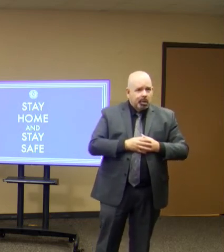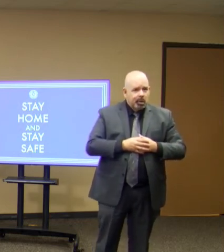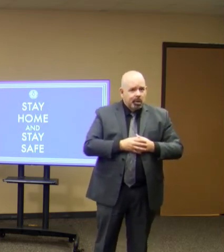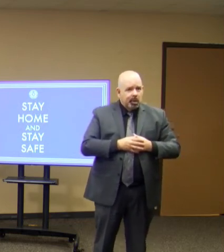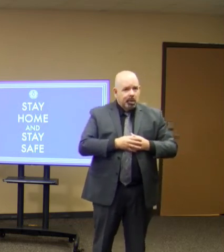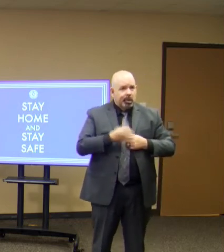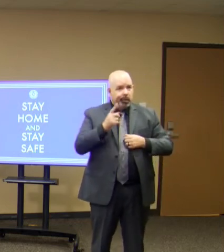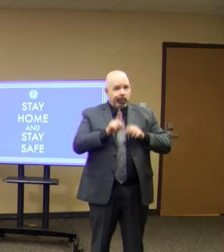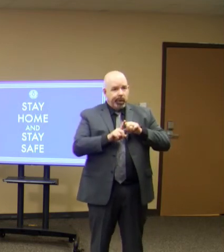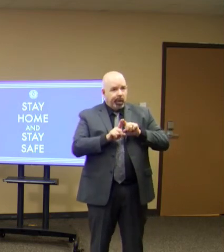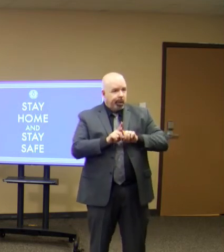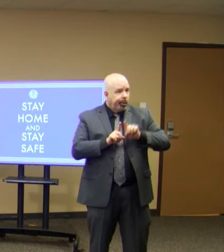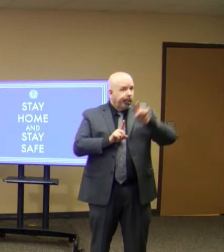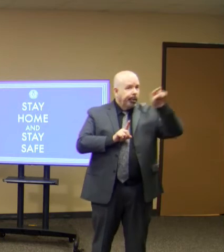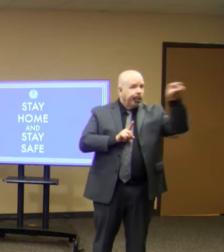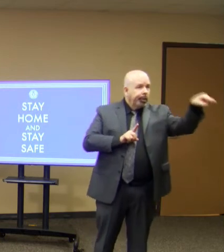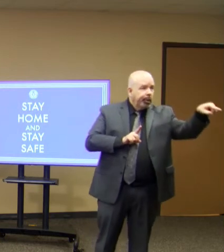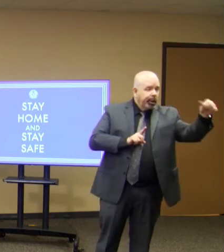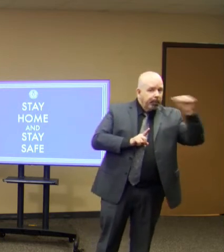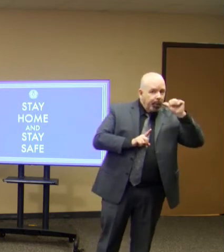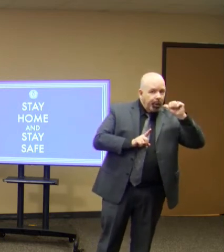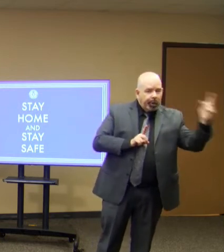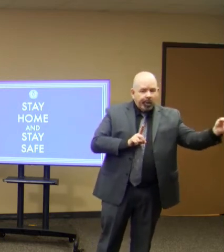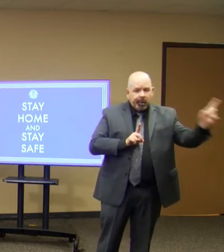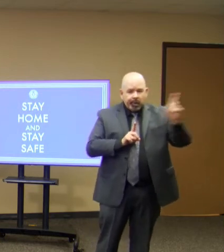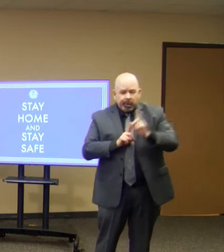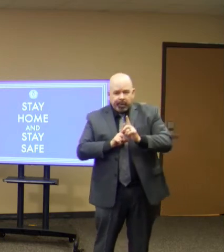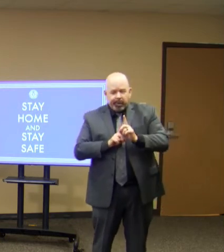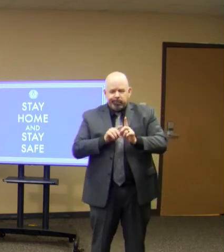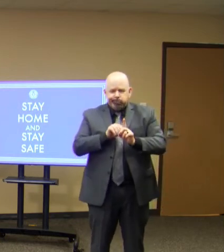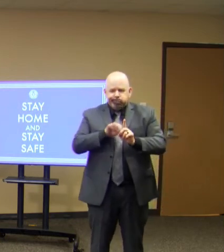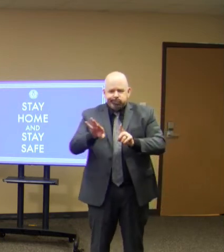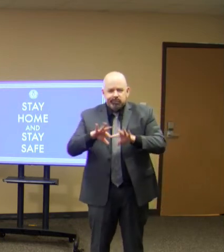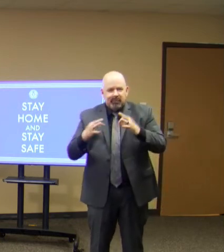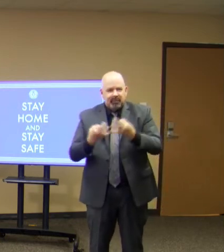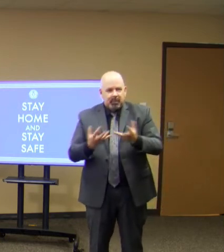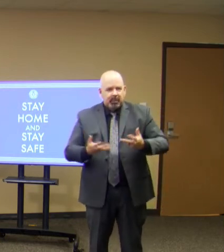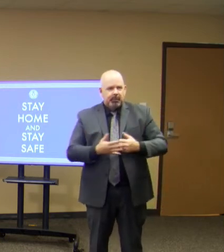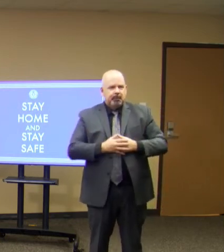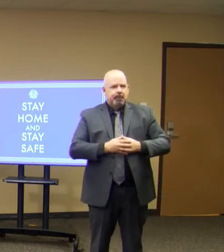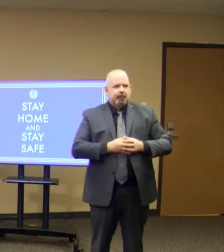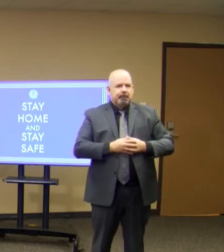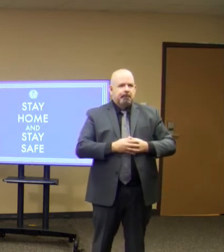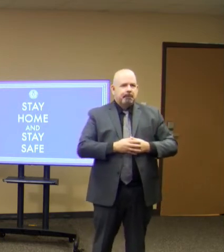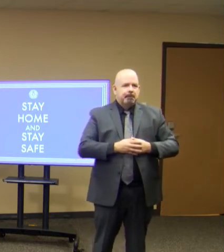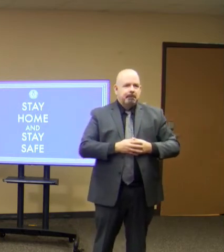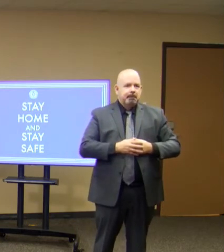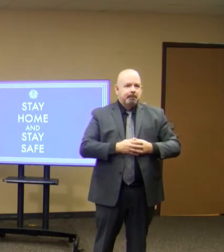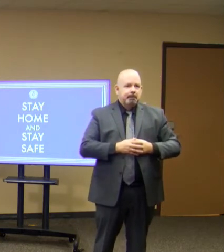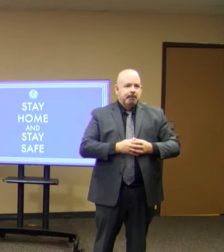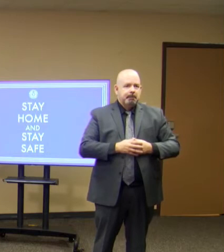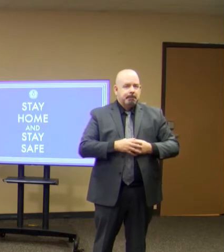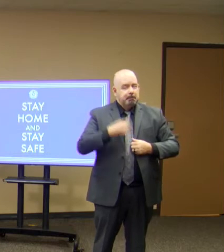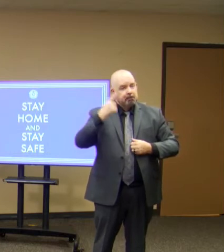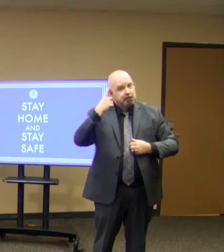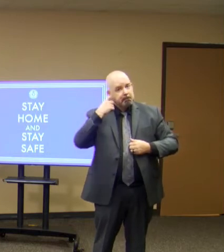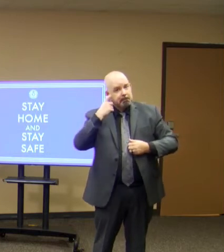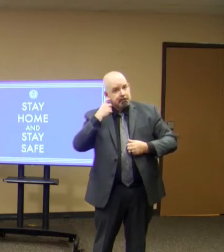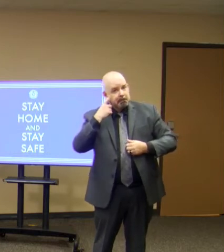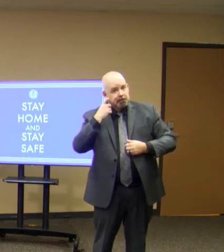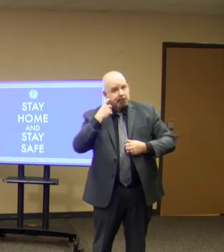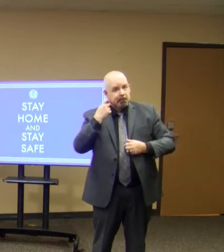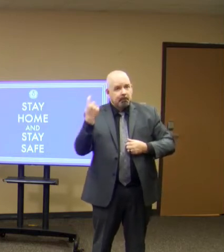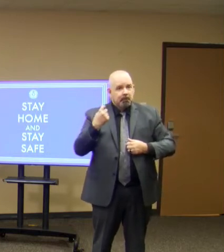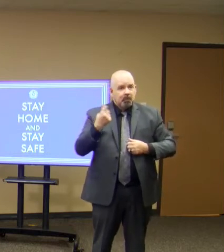bar, but you probably know damn near everybody you know has socialized with somebody either